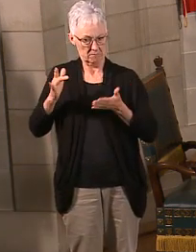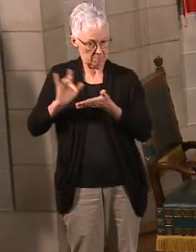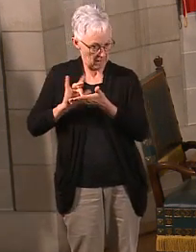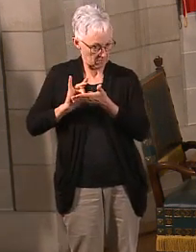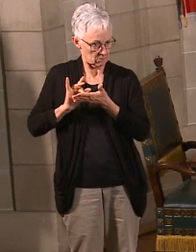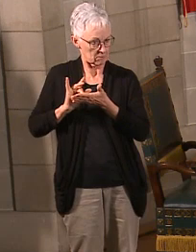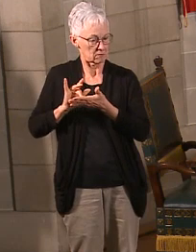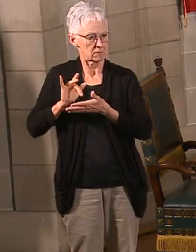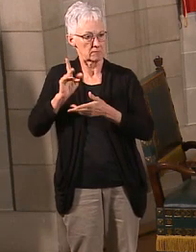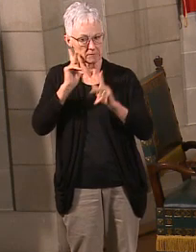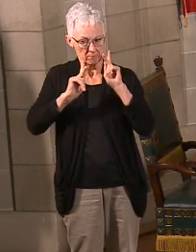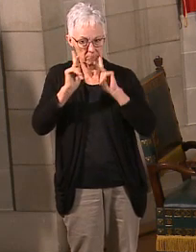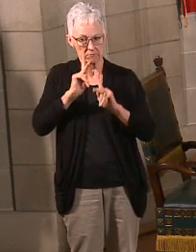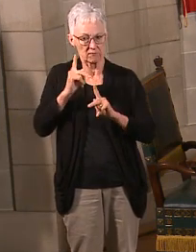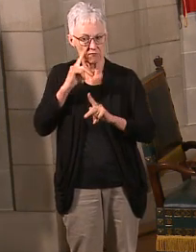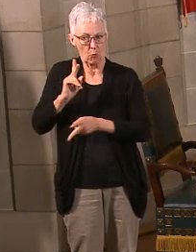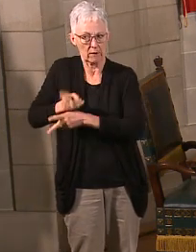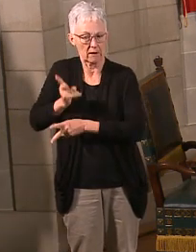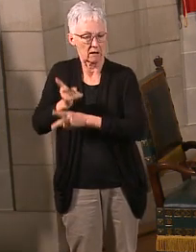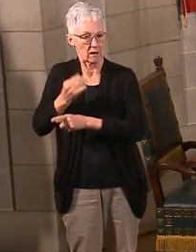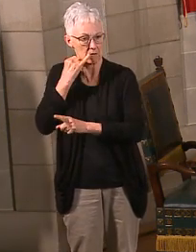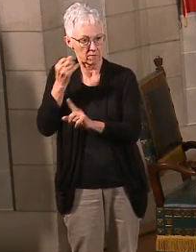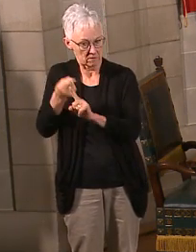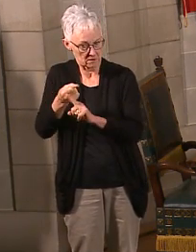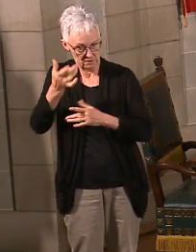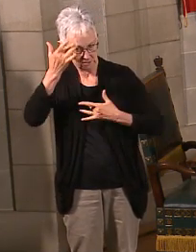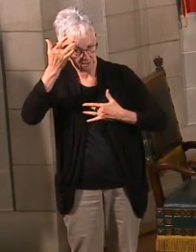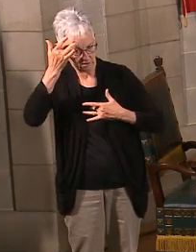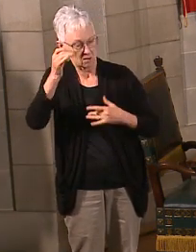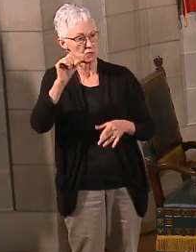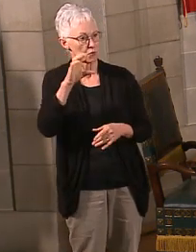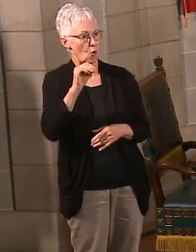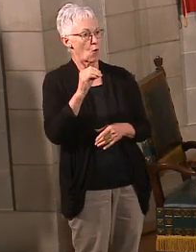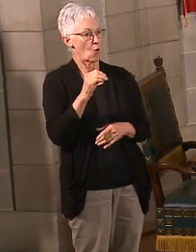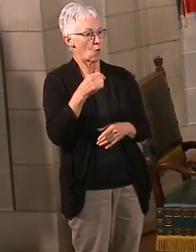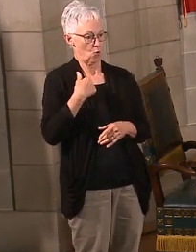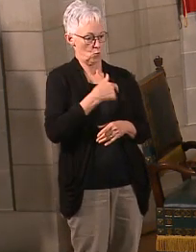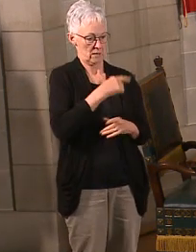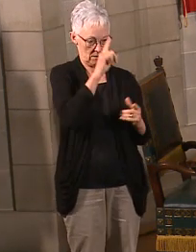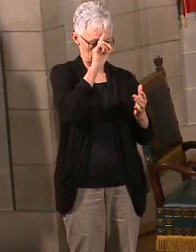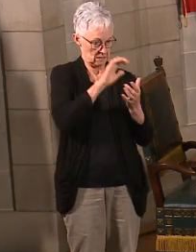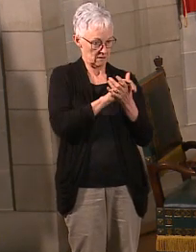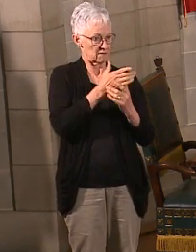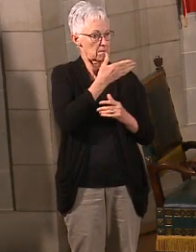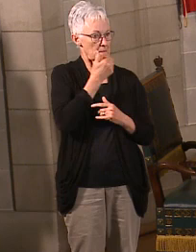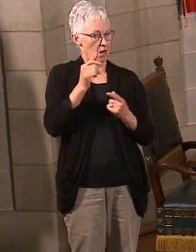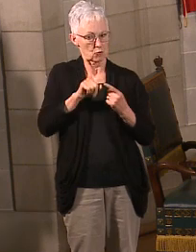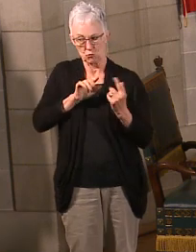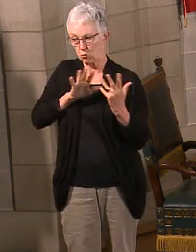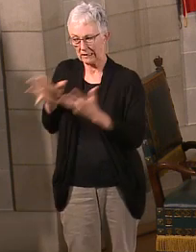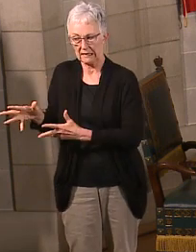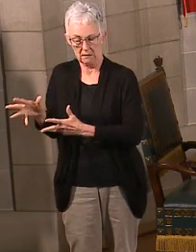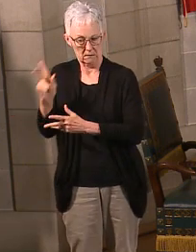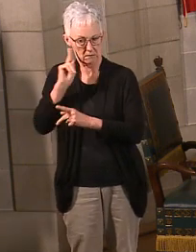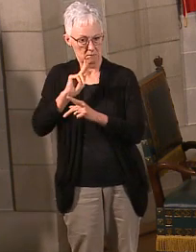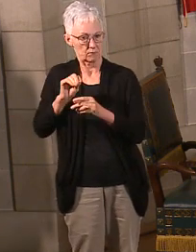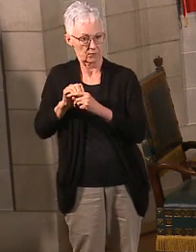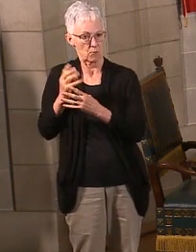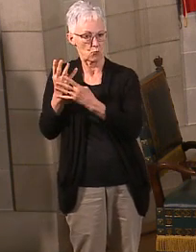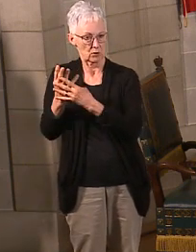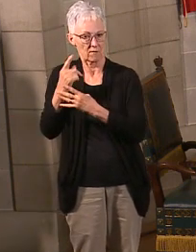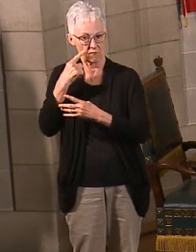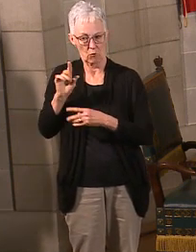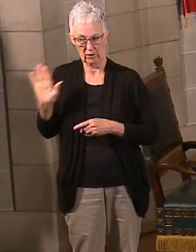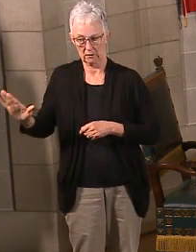inmates, and Director Frakes will talk about that plan for what we're going to do with regard to the correction system. Now also, it's important to note in the